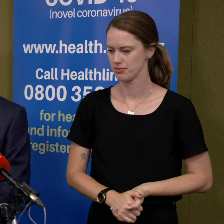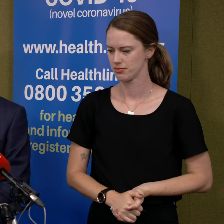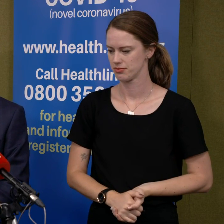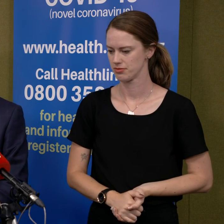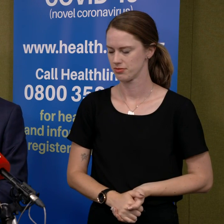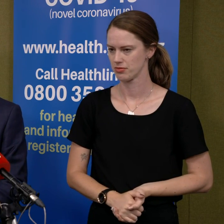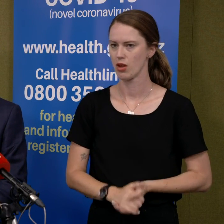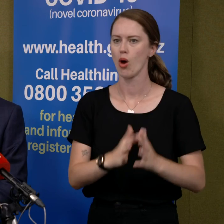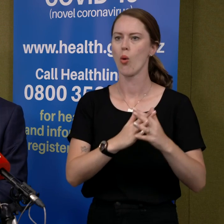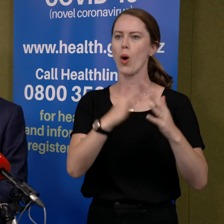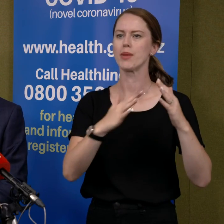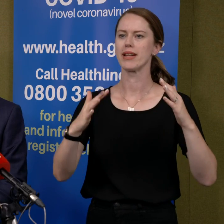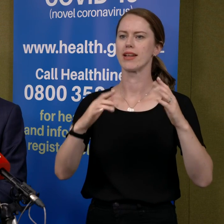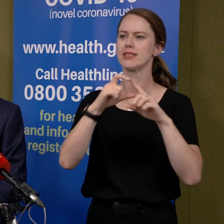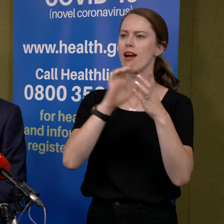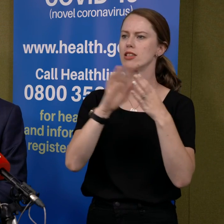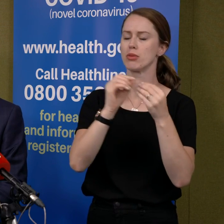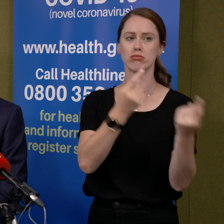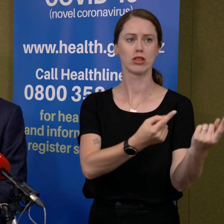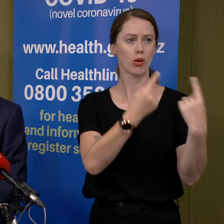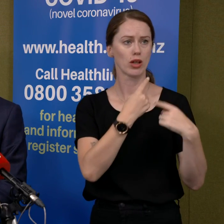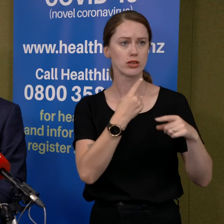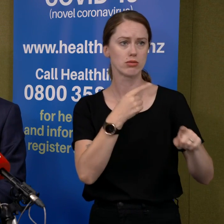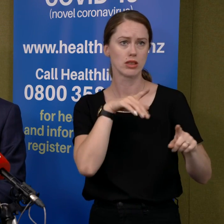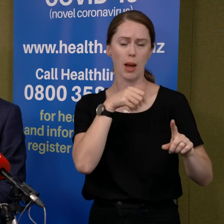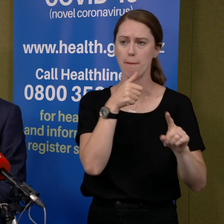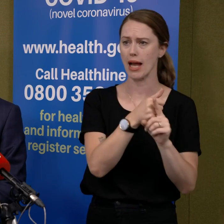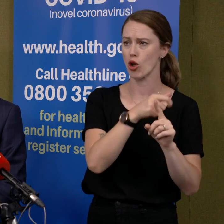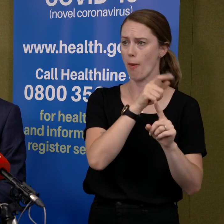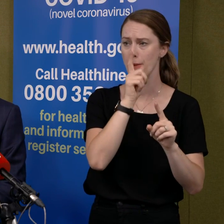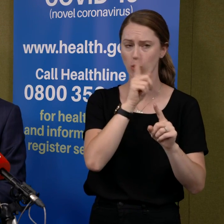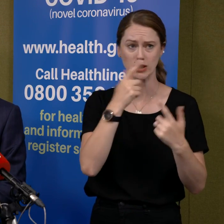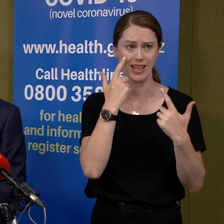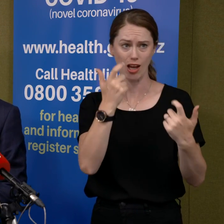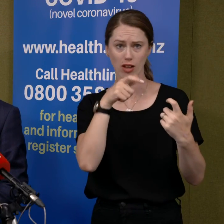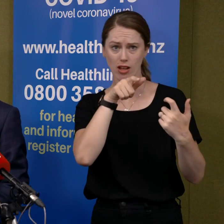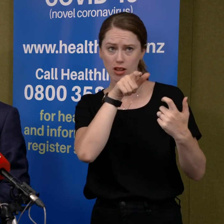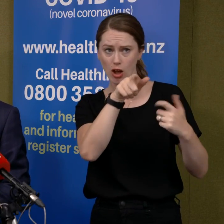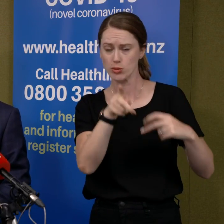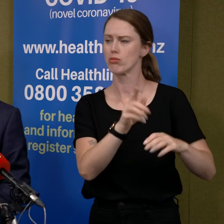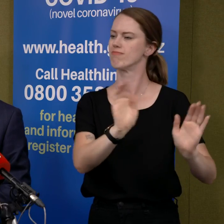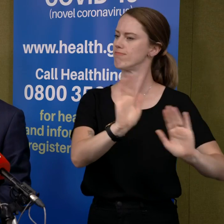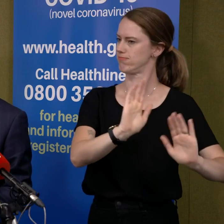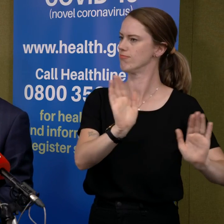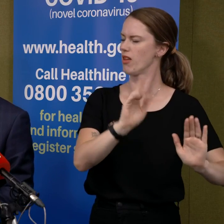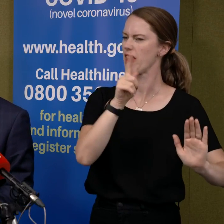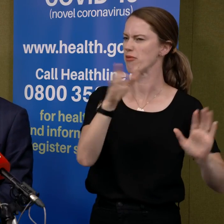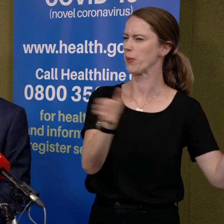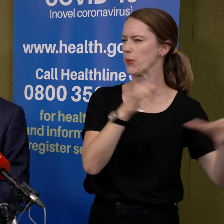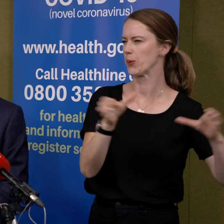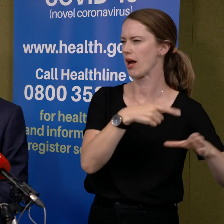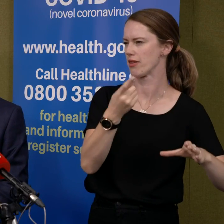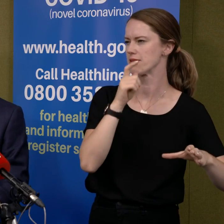Waitemata District Health Board has assured us that there has been no impact on clinical care from those stand-downs. They have been able to find other staff